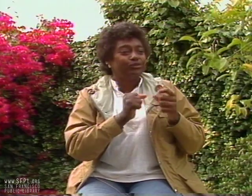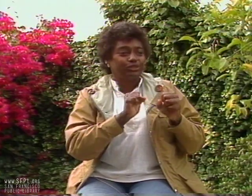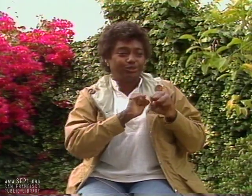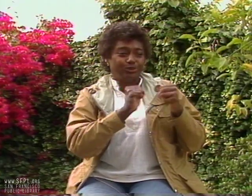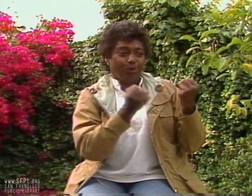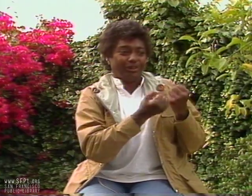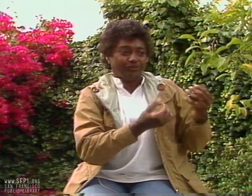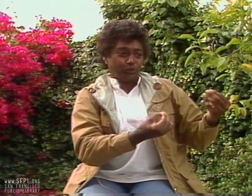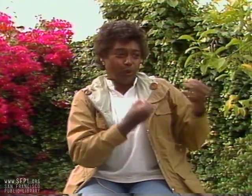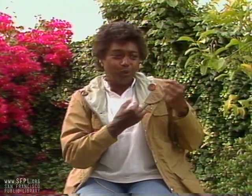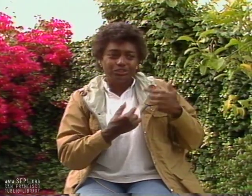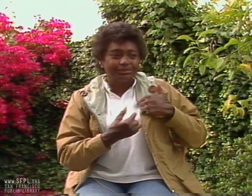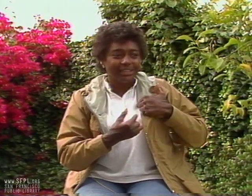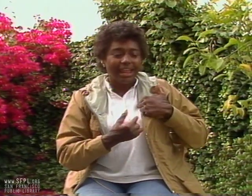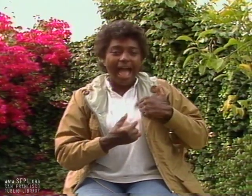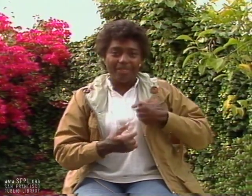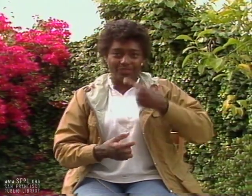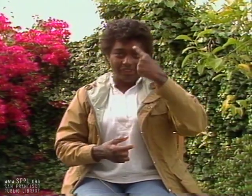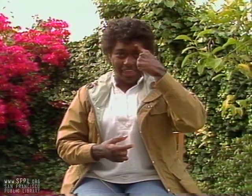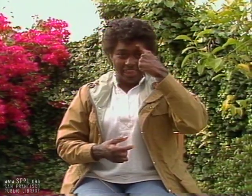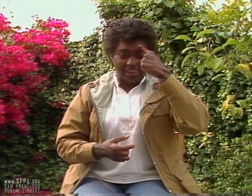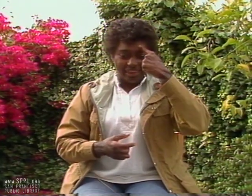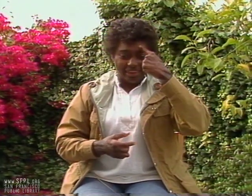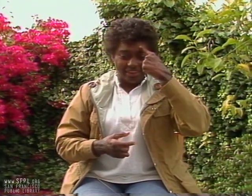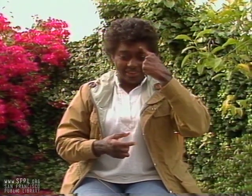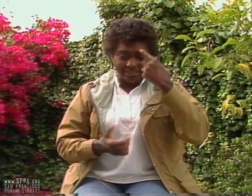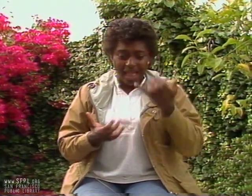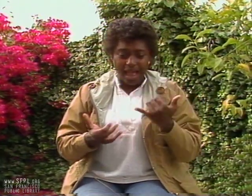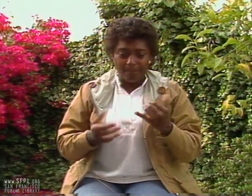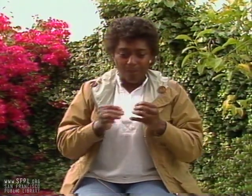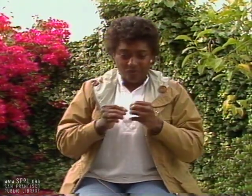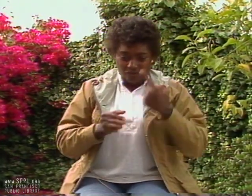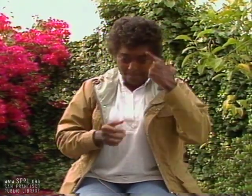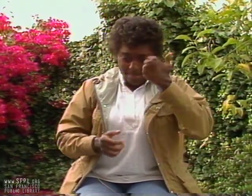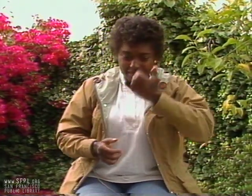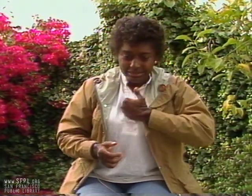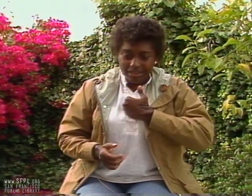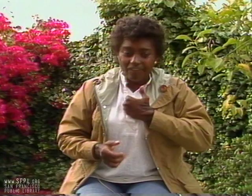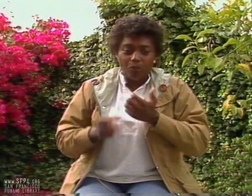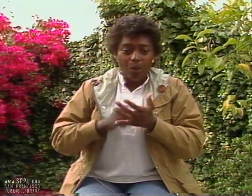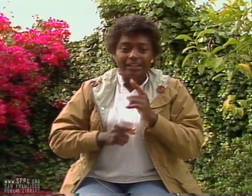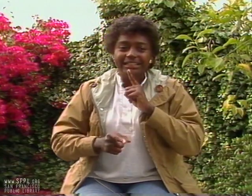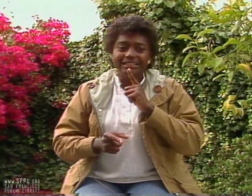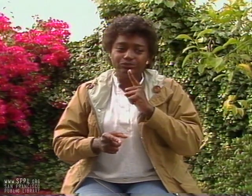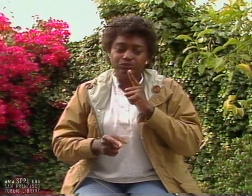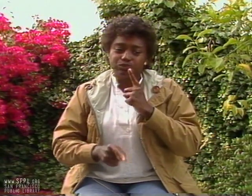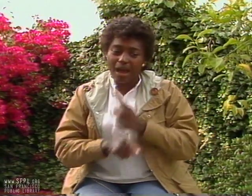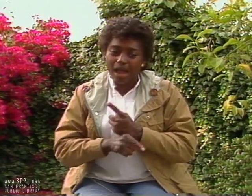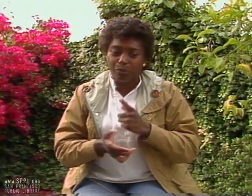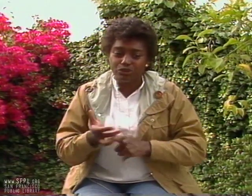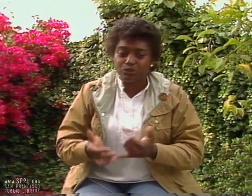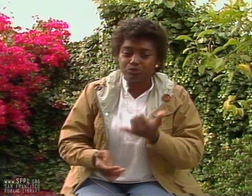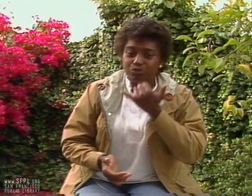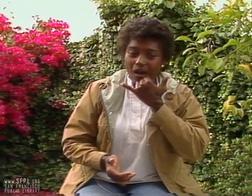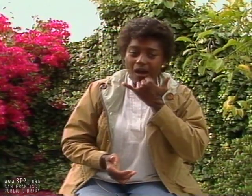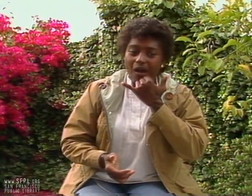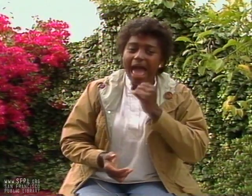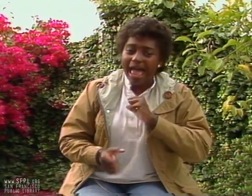me. I think for myself now, deciding what's right and what's wrong. I stand up for myself and